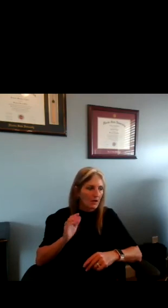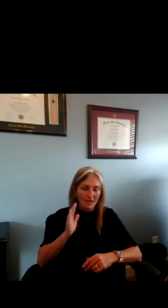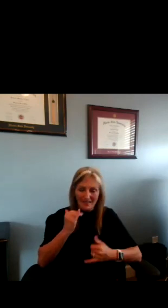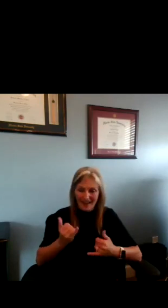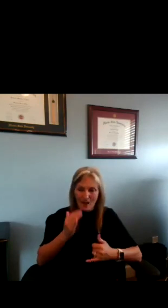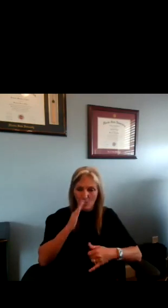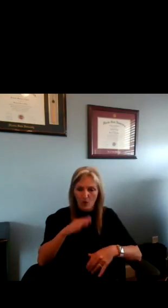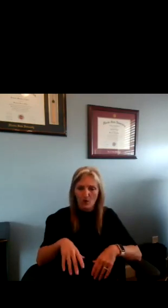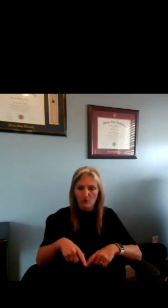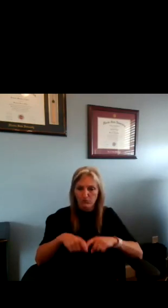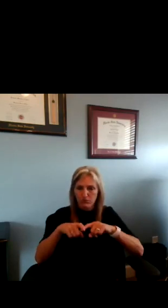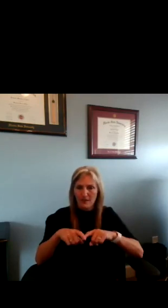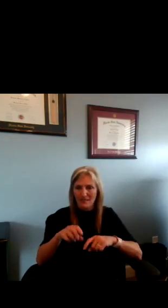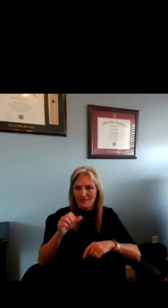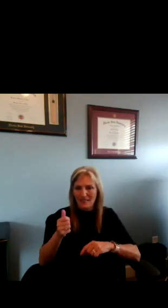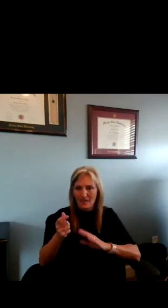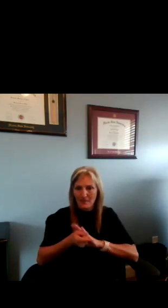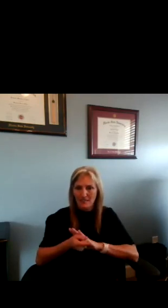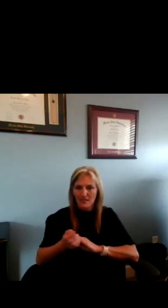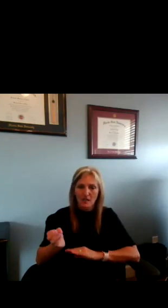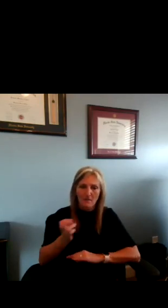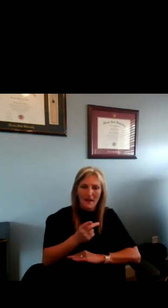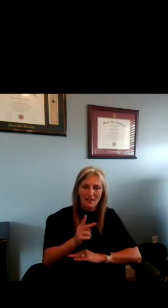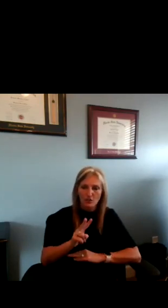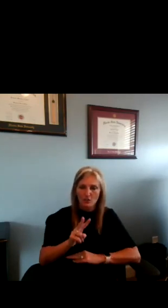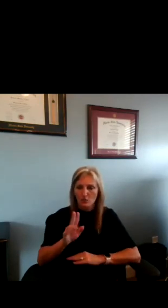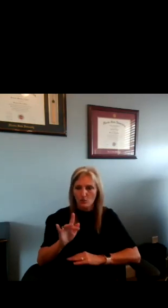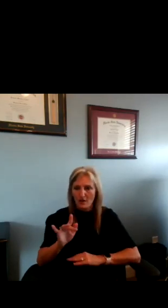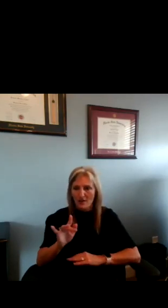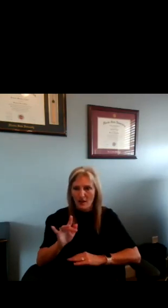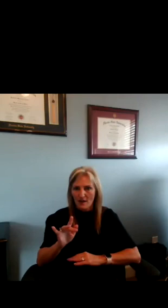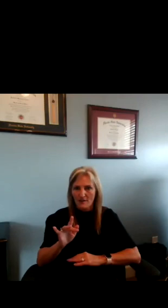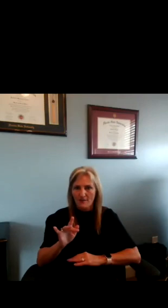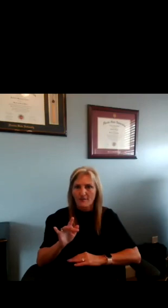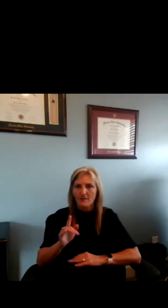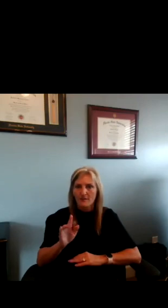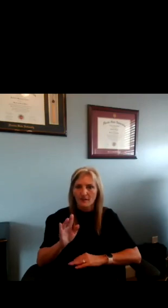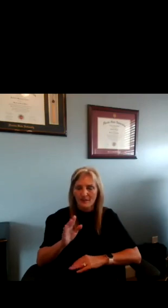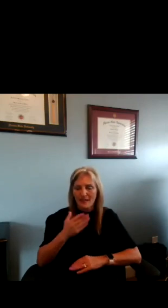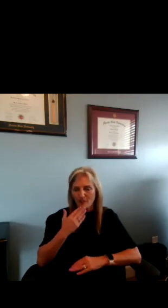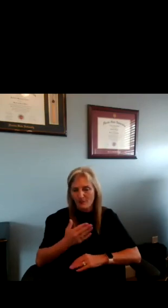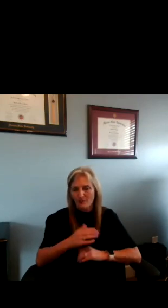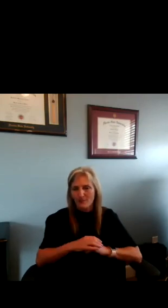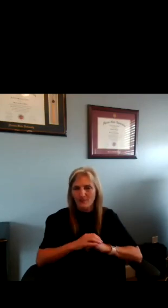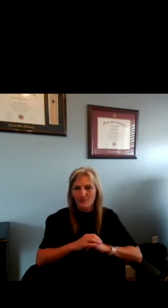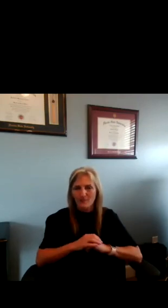break and return for our first panel at 2:25 p.m. Eastern Time. Thank you.